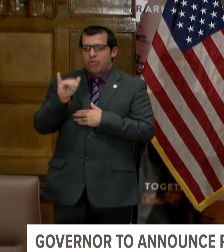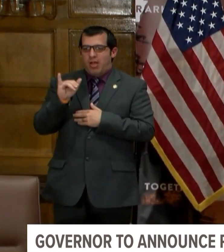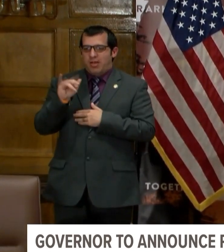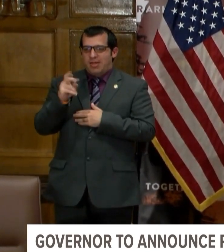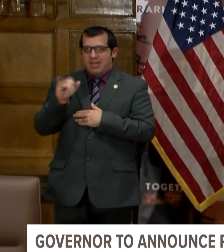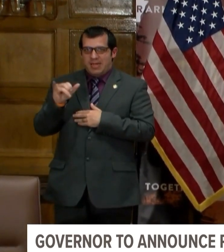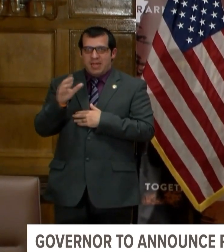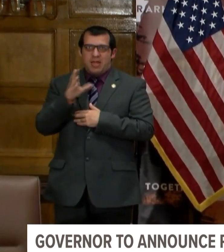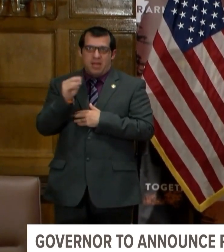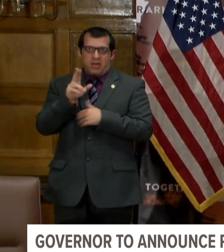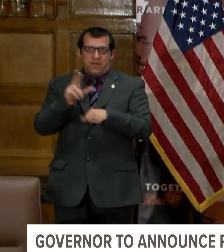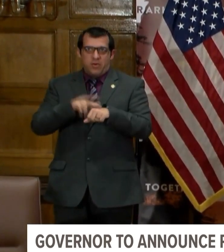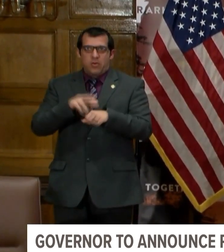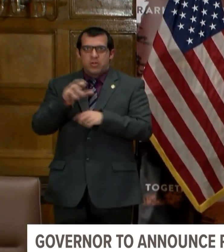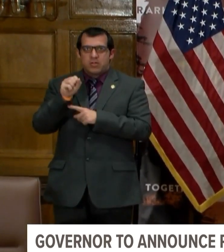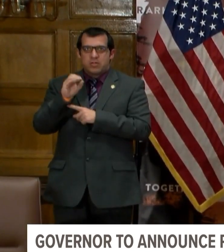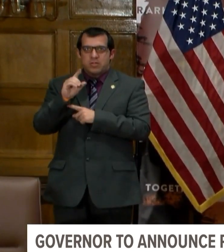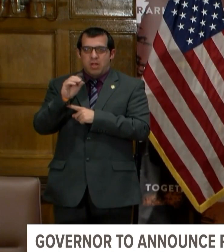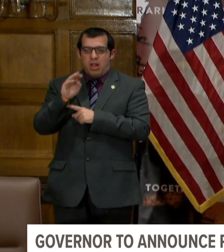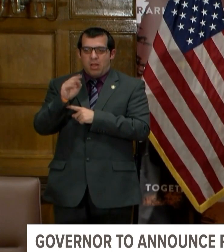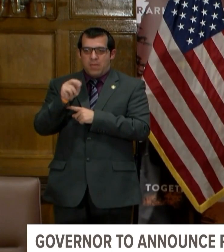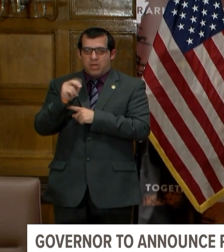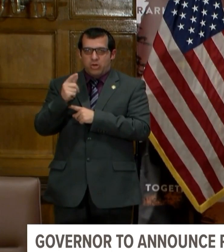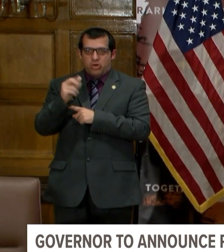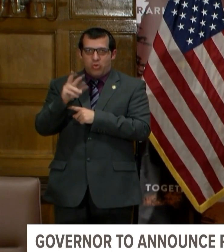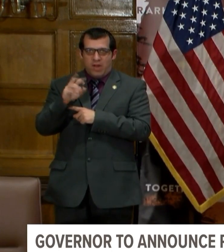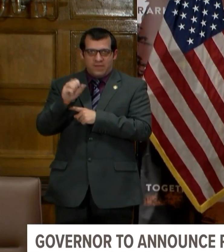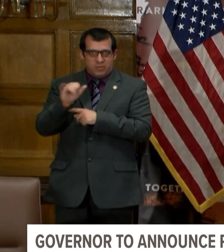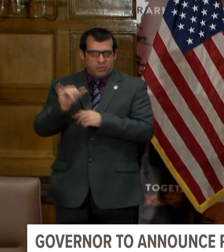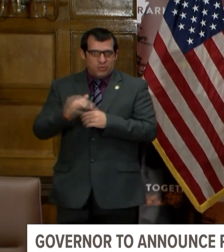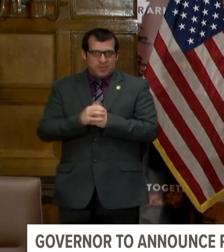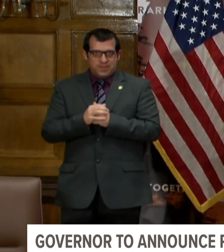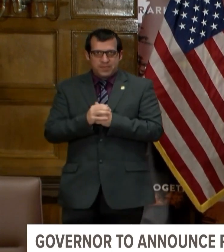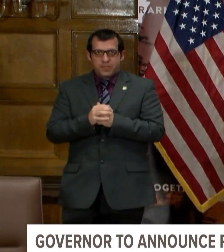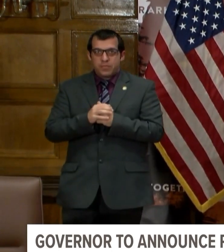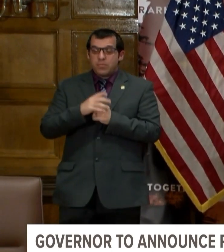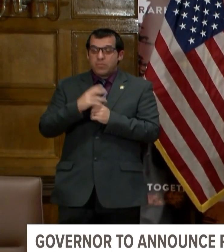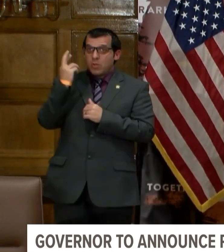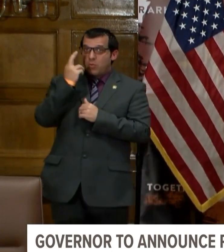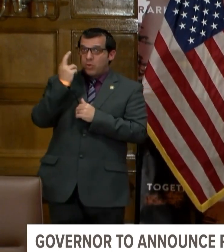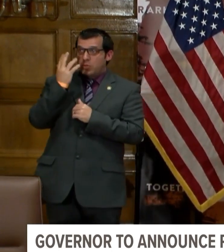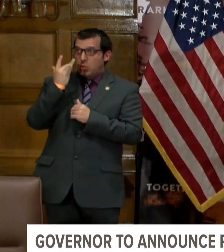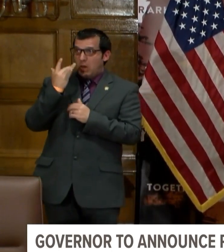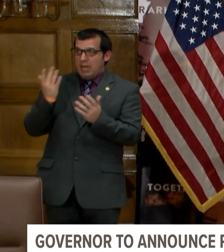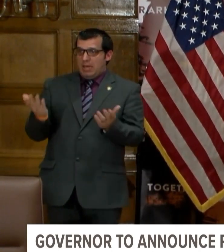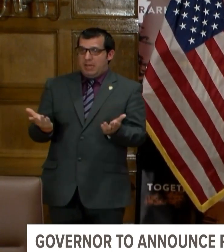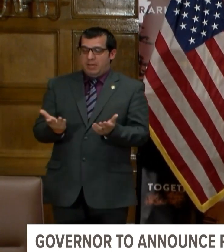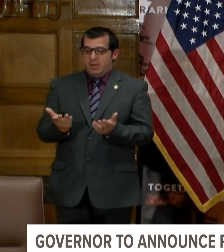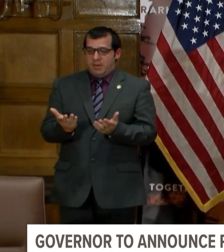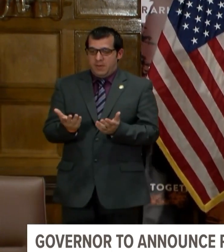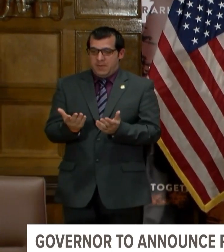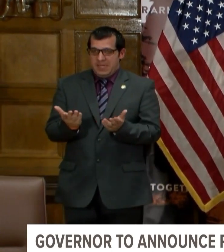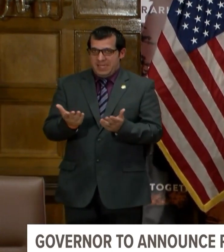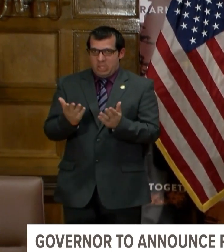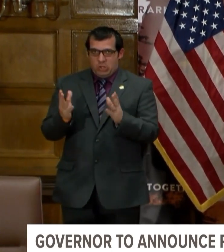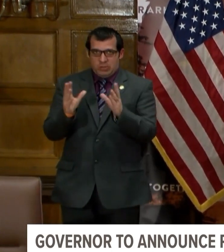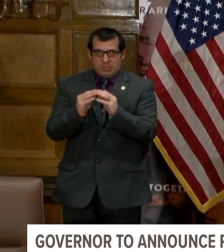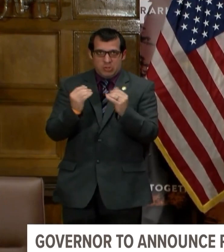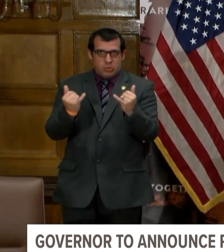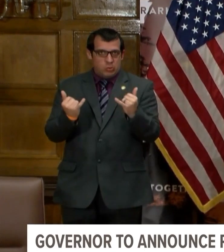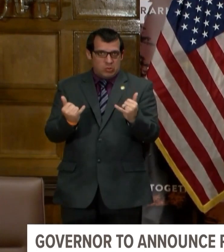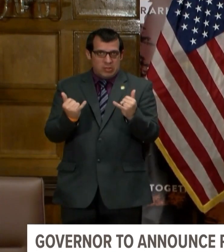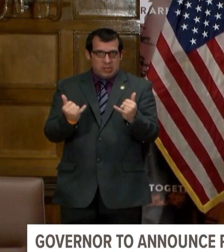Key, and of course Solomon Graves. The purpose of the session